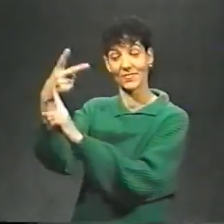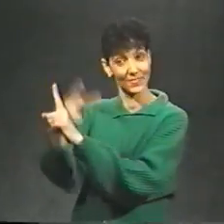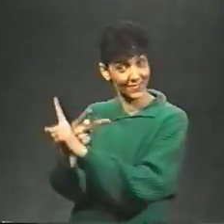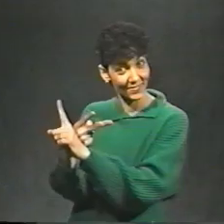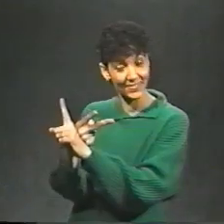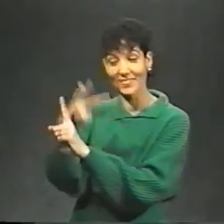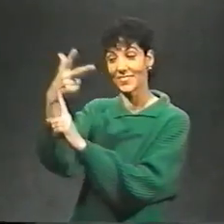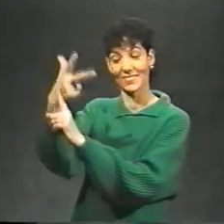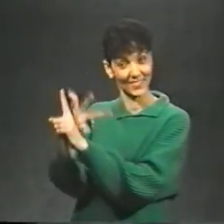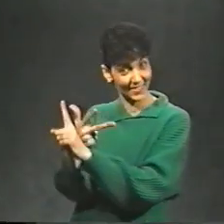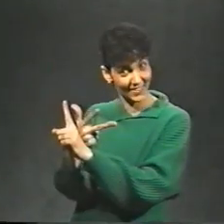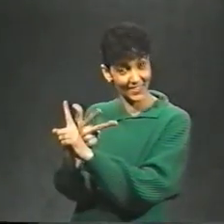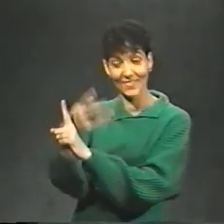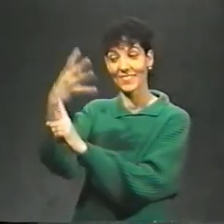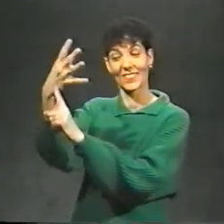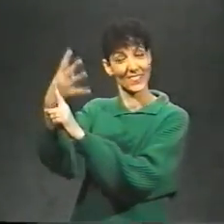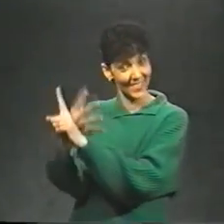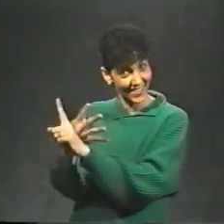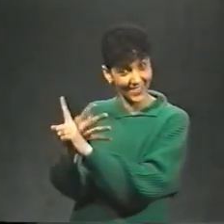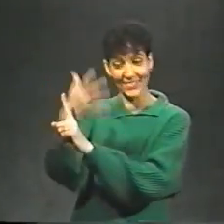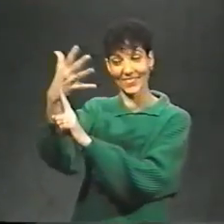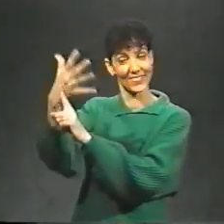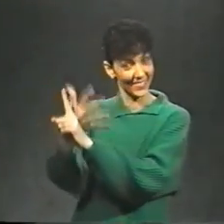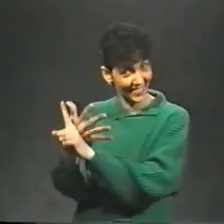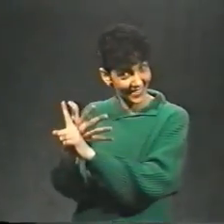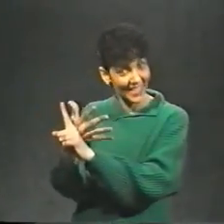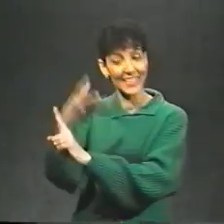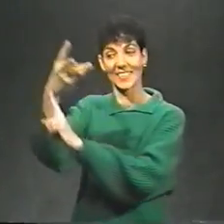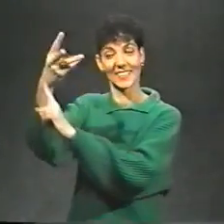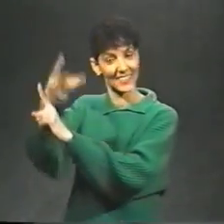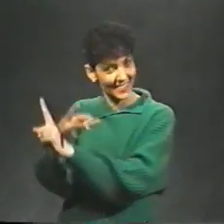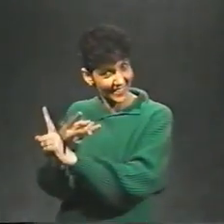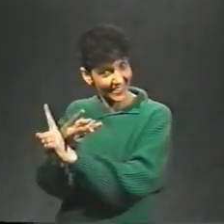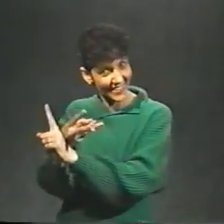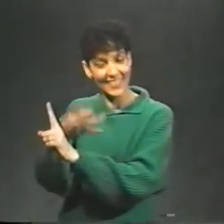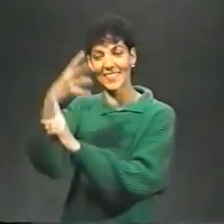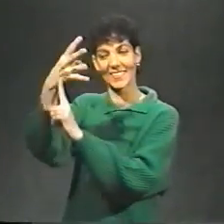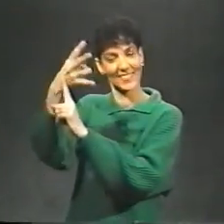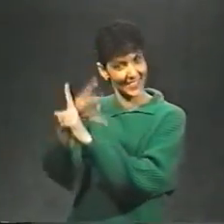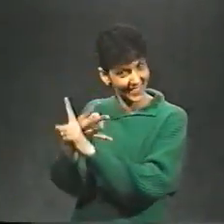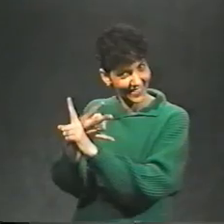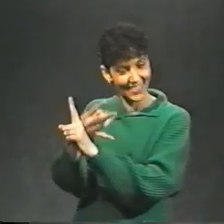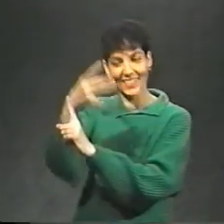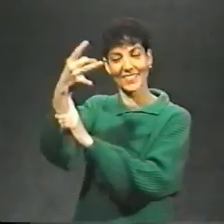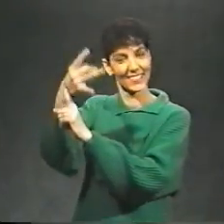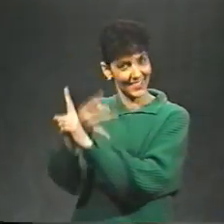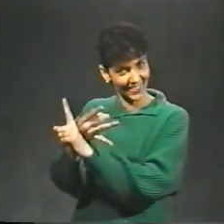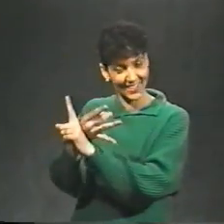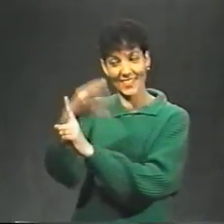9. Note this variation between 6 and 9.